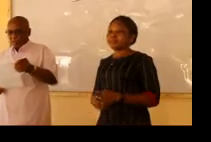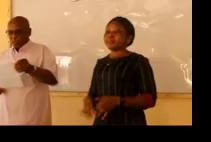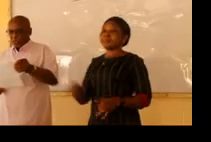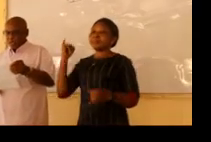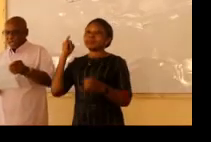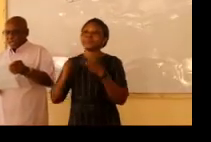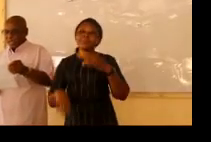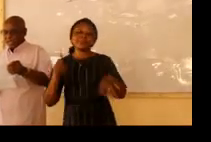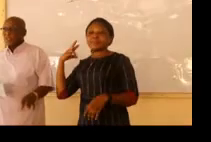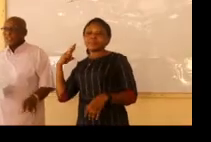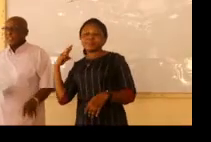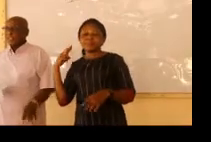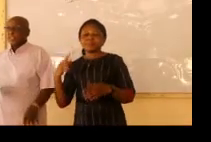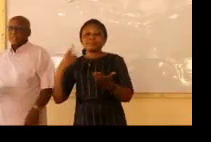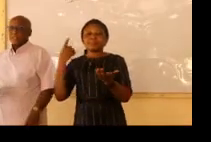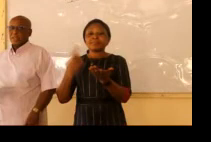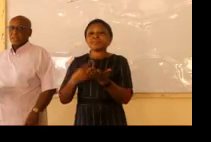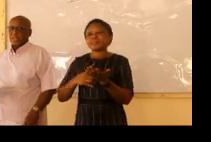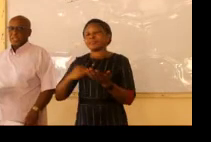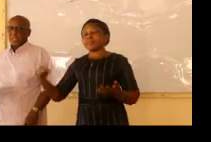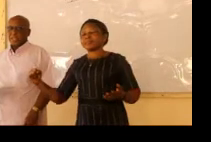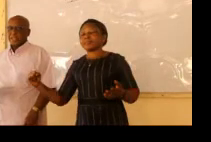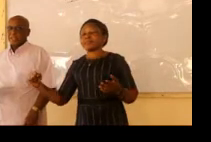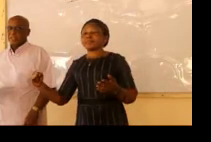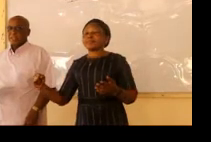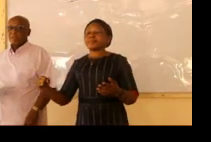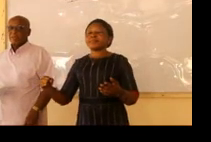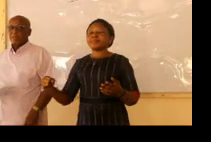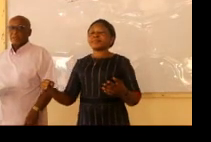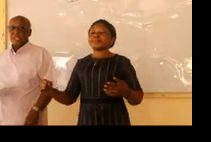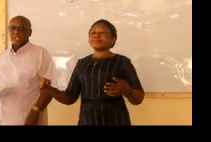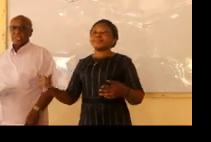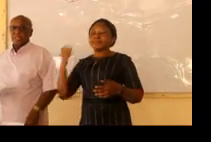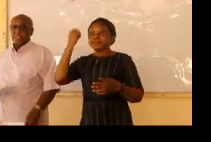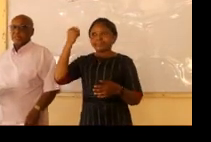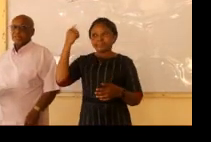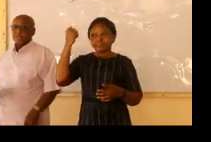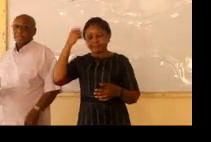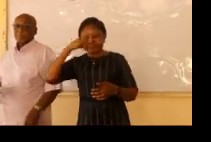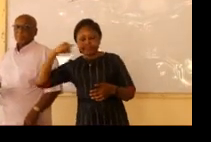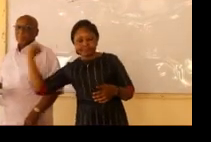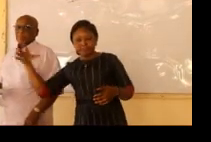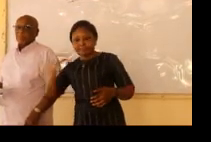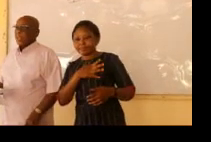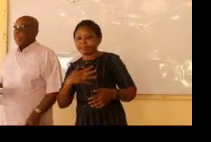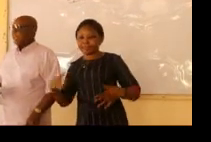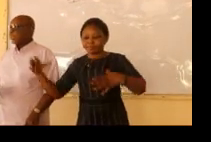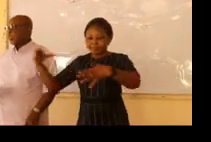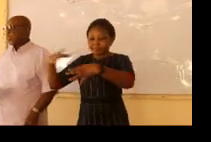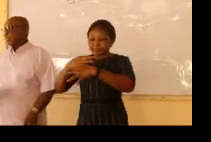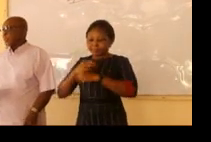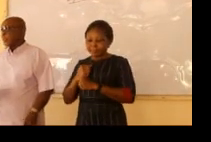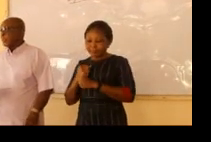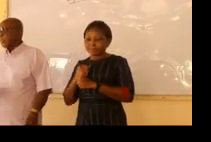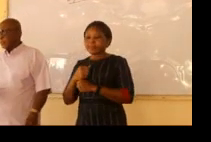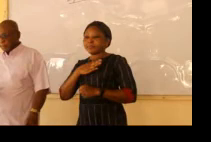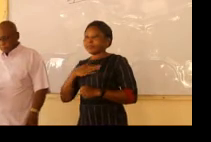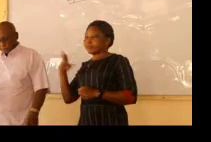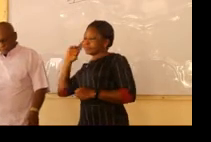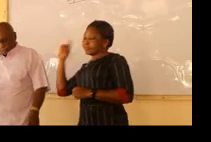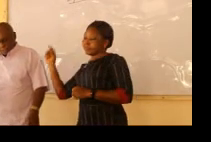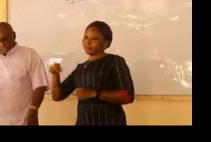Last time we were discussing summary and comprehension, and I told